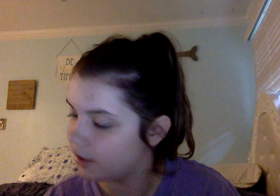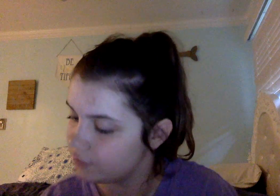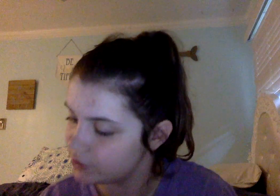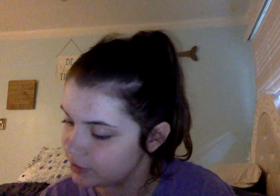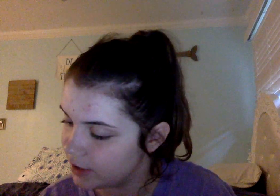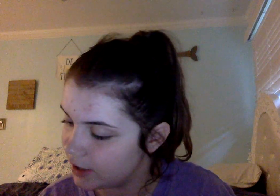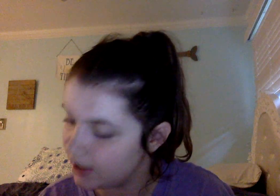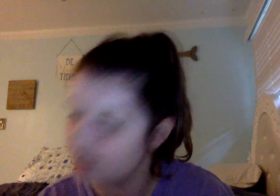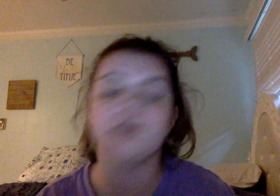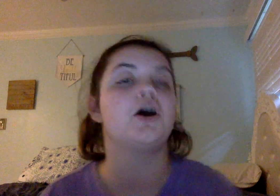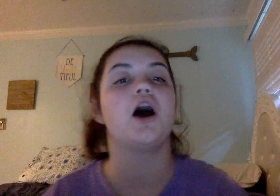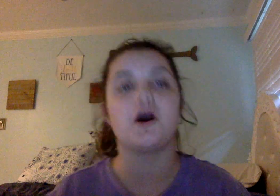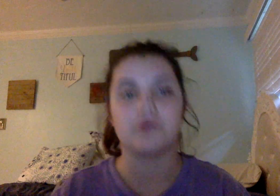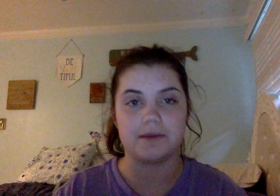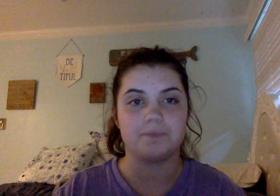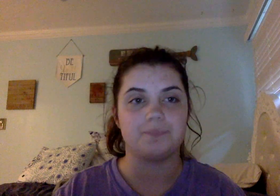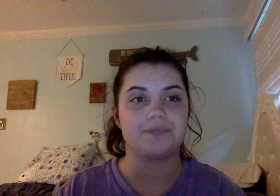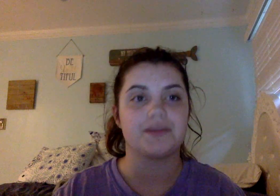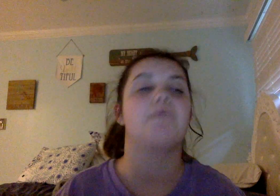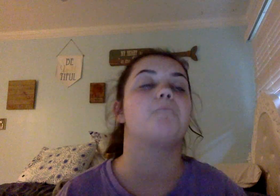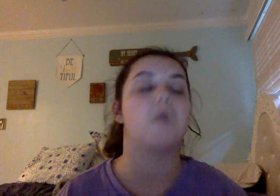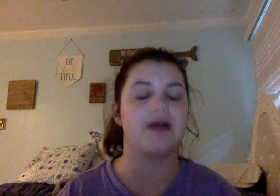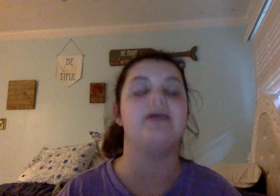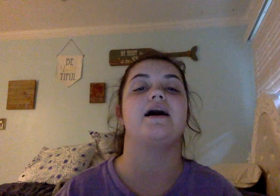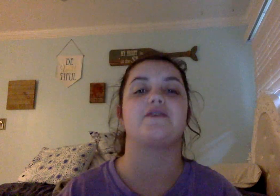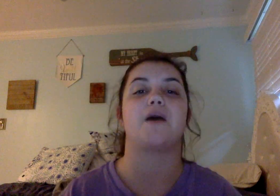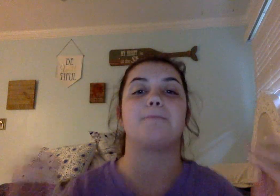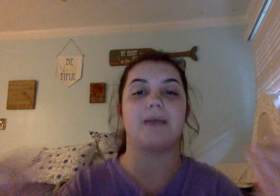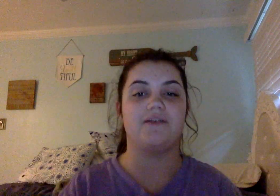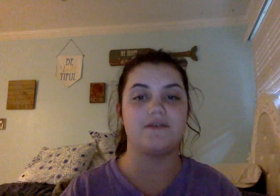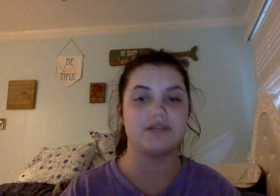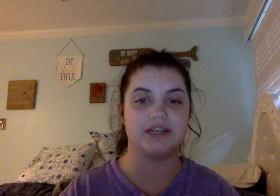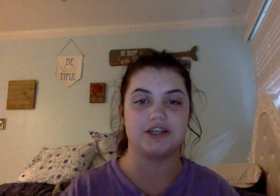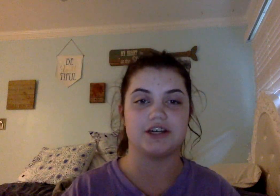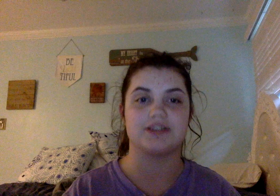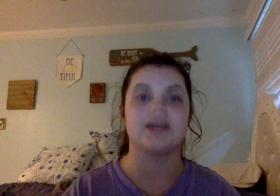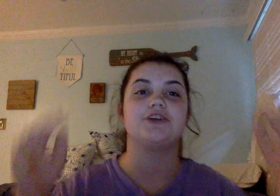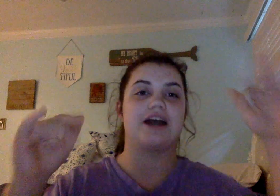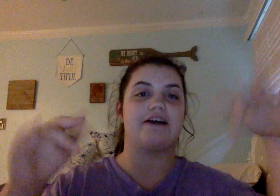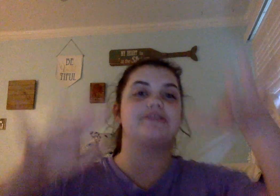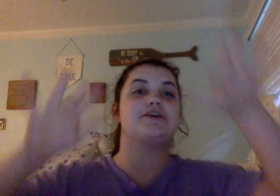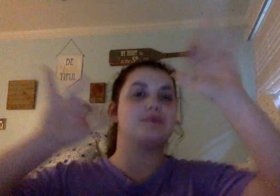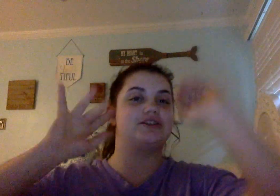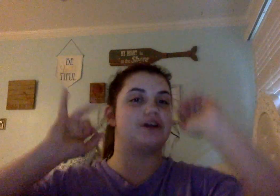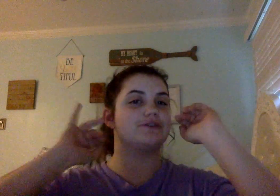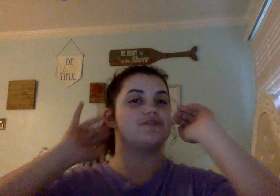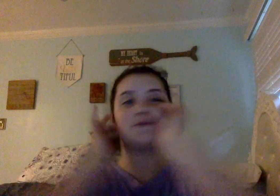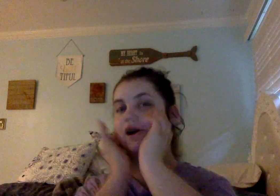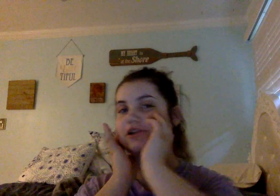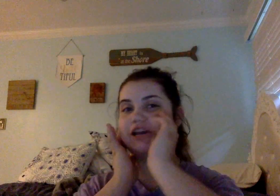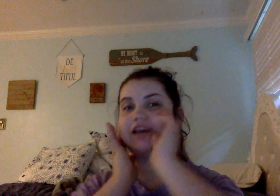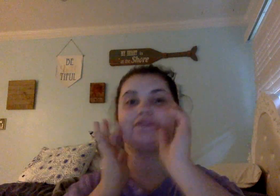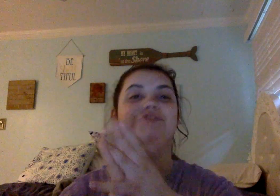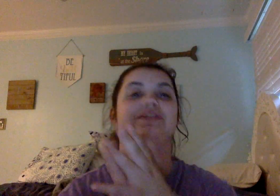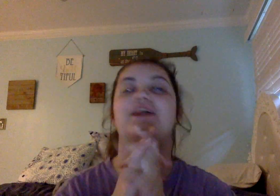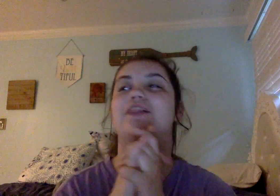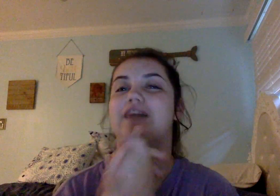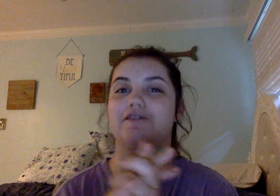Covered that. Okay. One of my favorite teachers, shout out to you, Miss Jones, if you're watching. Love